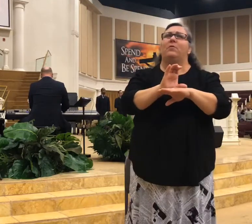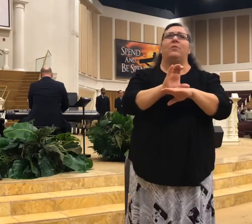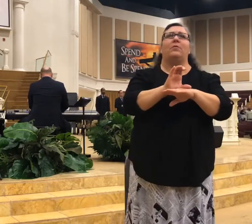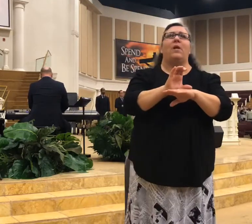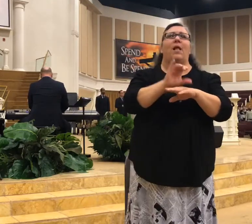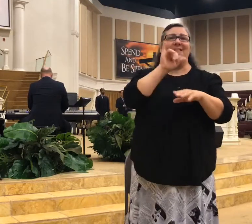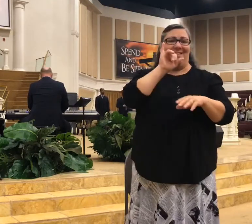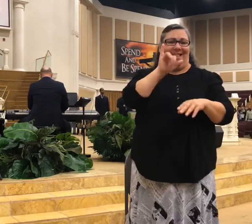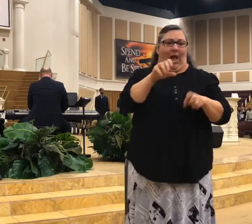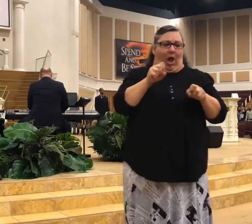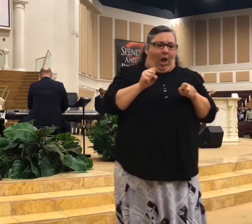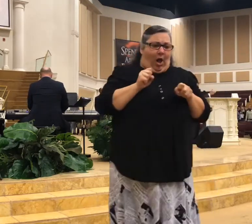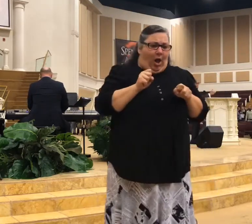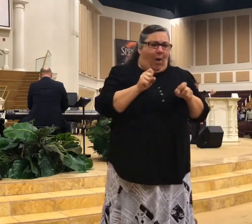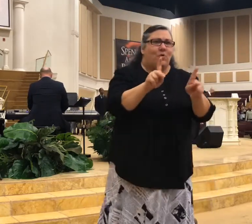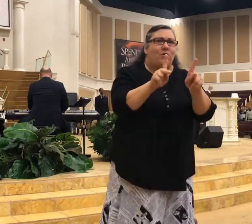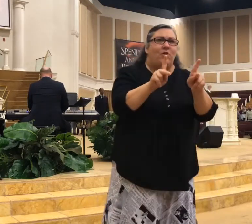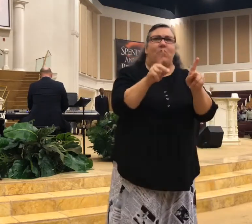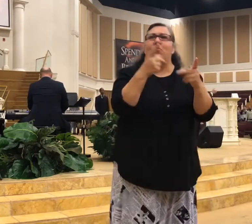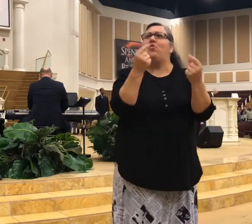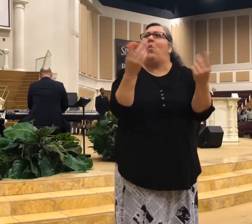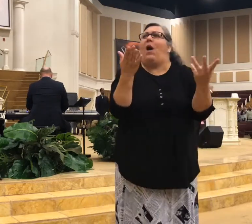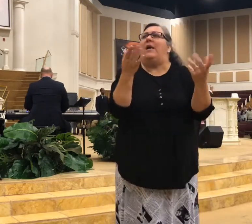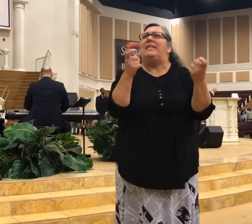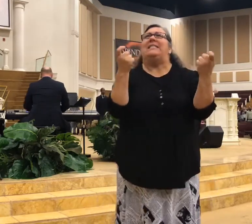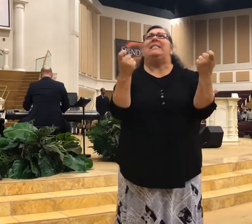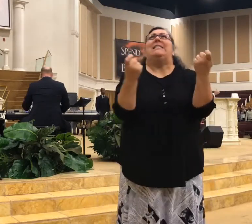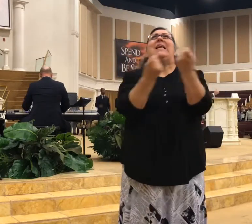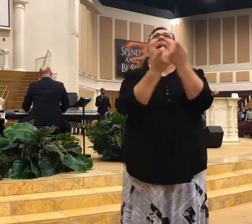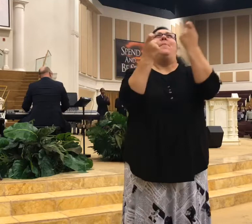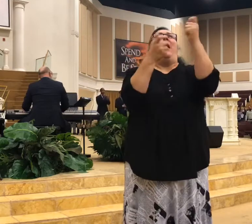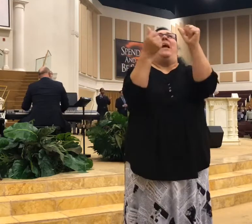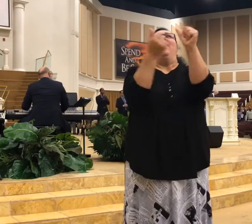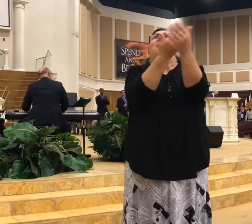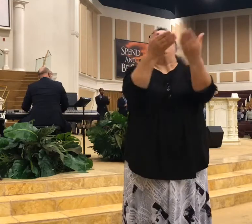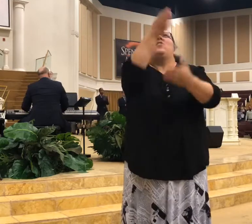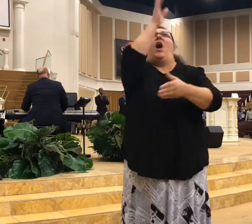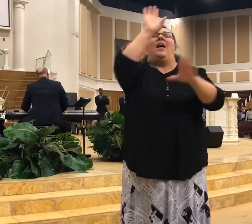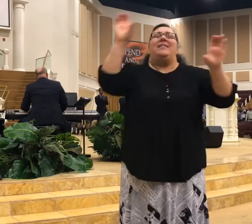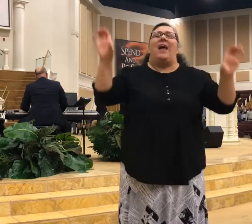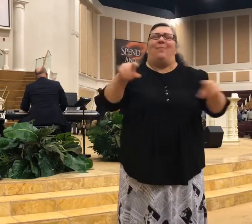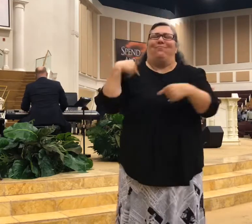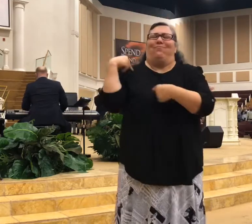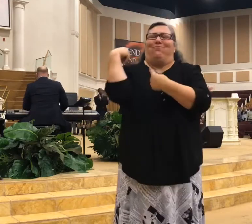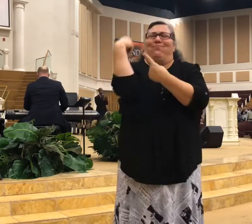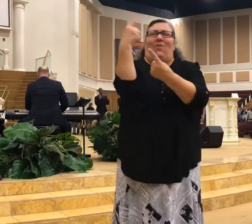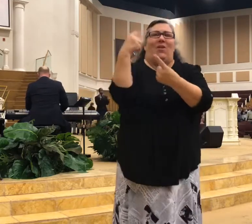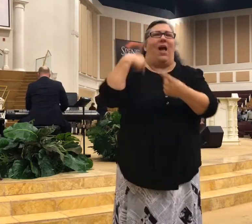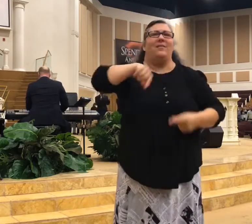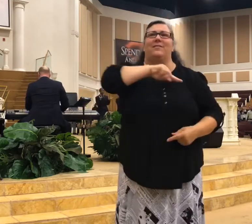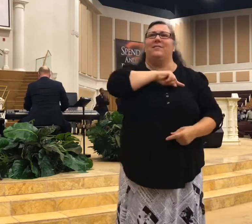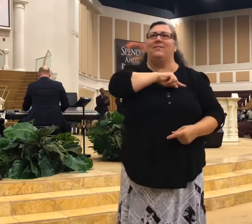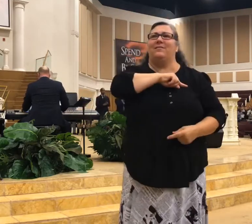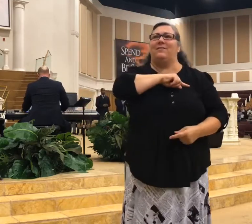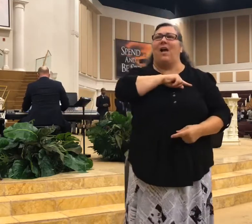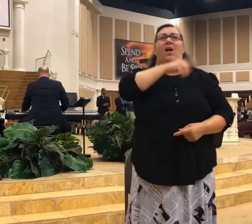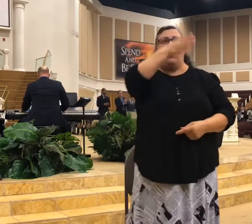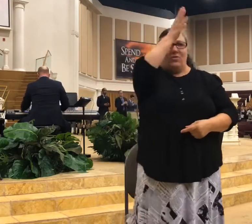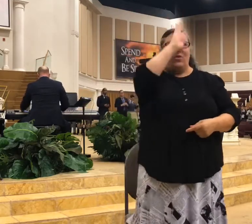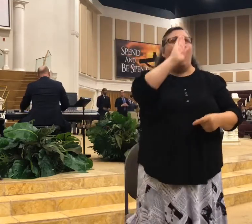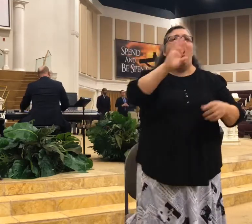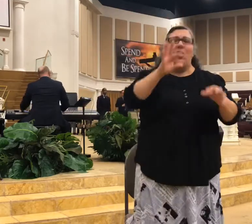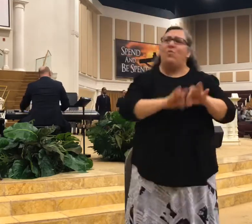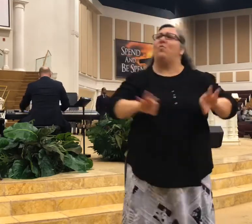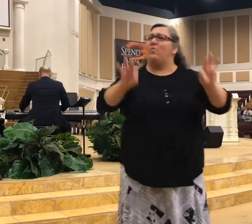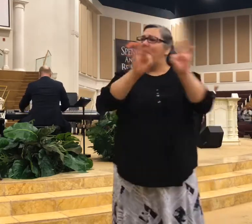is an opportunity to celebrate what God has done for us. And I think we ought to make the best of it. I